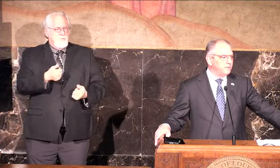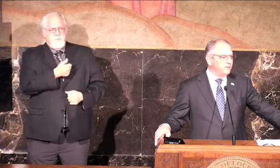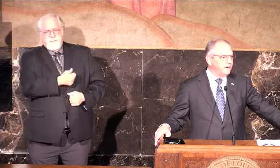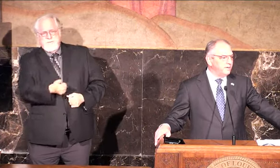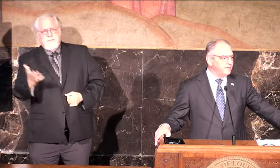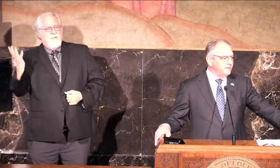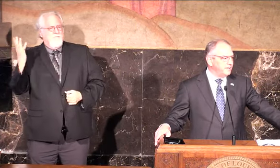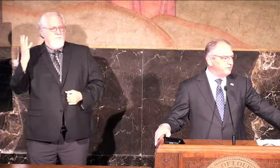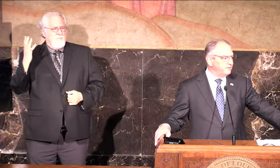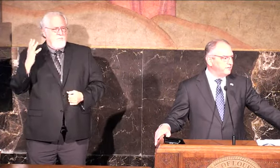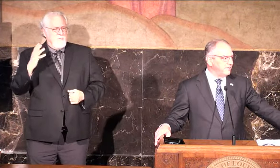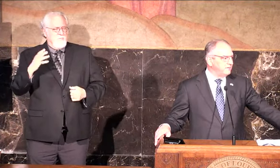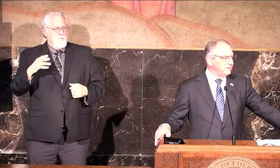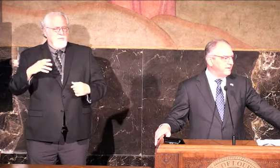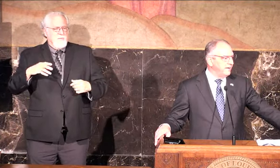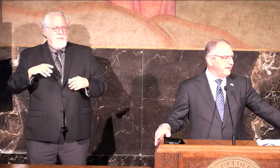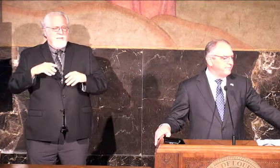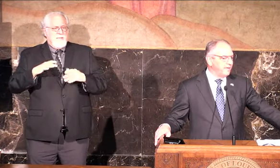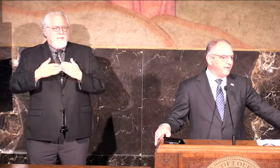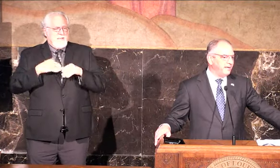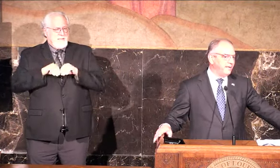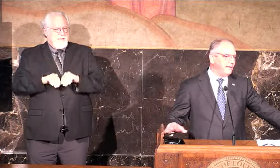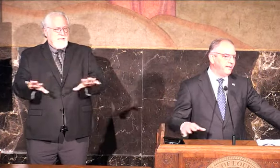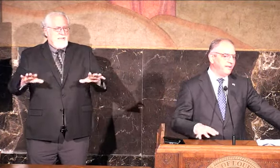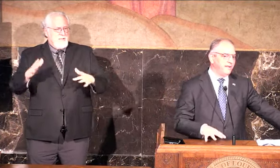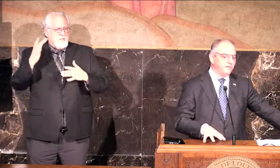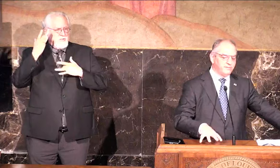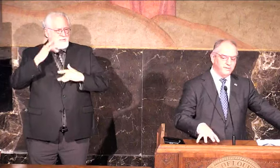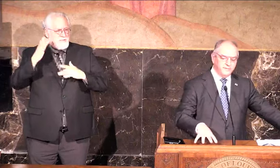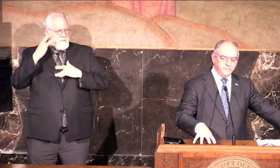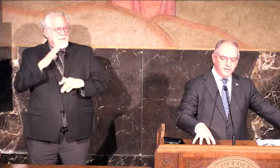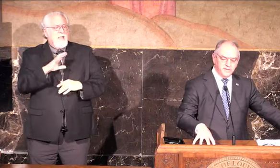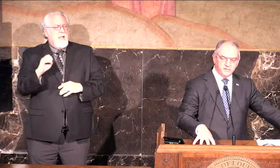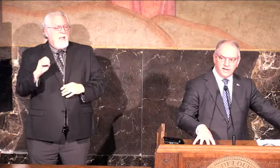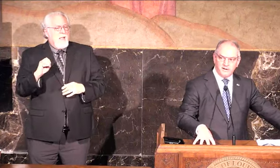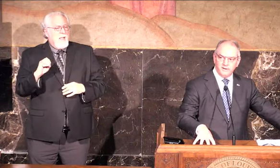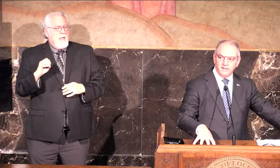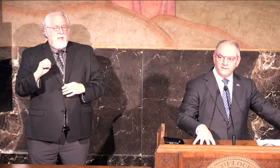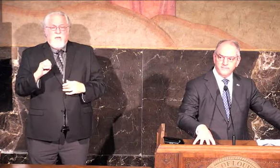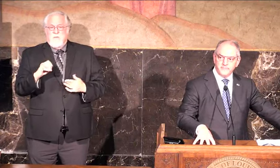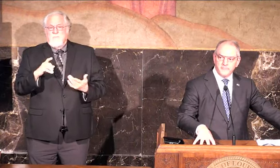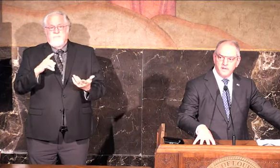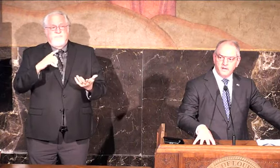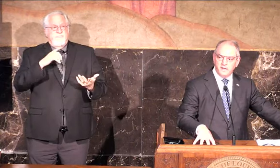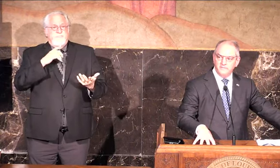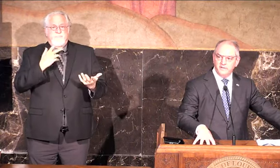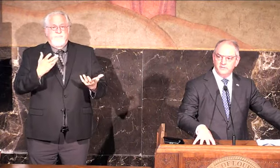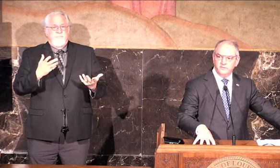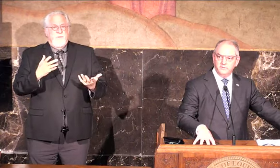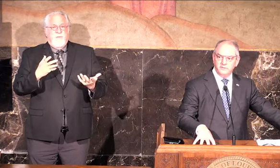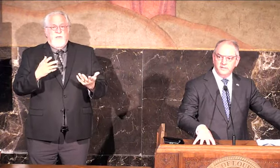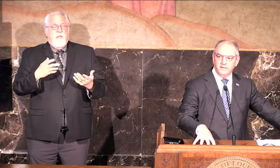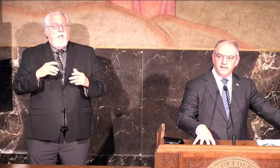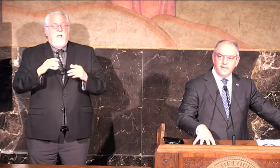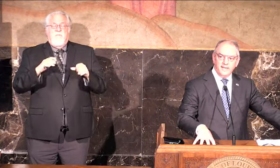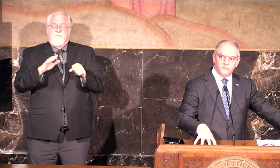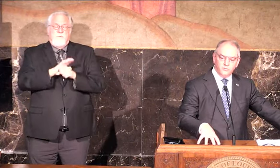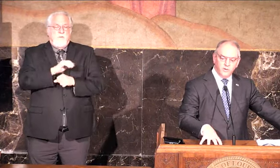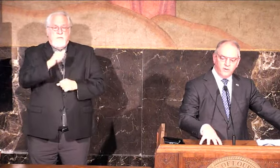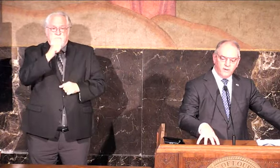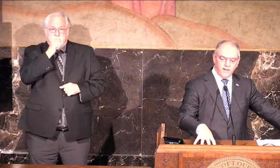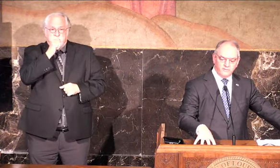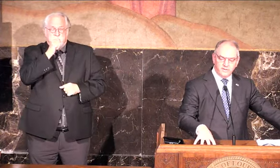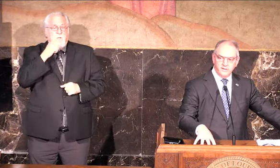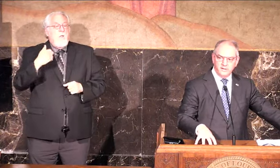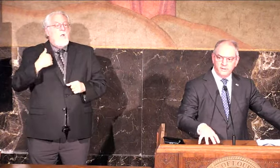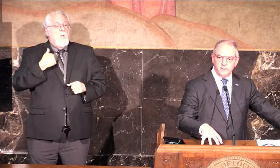multiple contagious diseases. And it is entirely confidential. And so